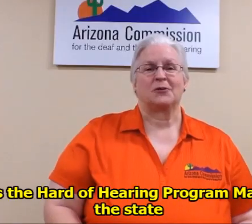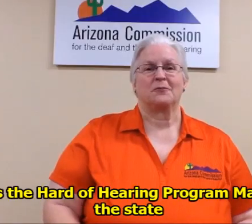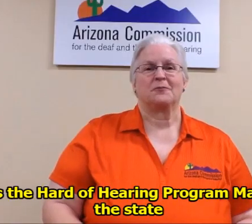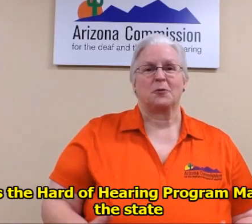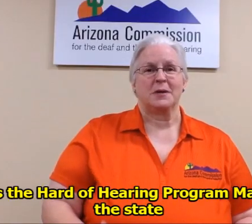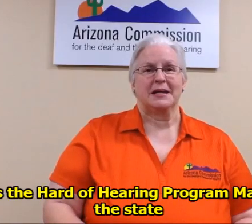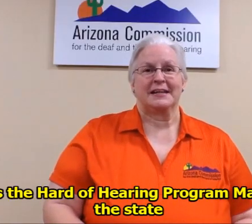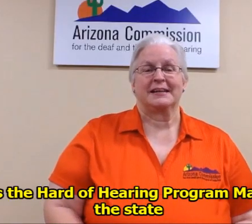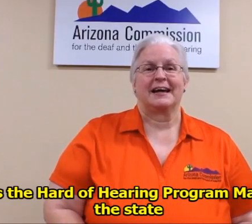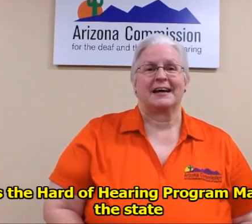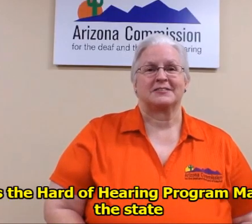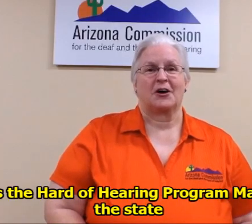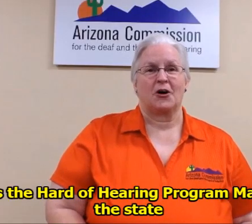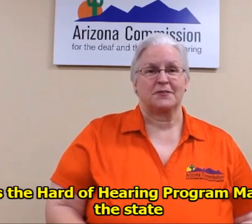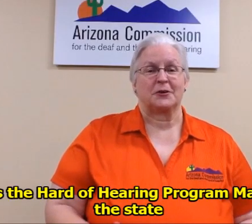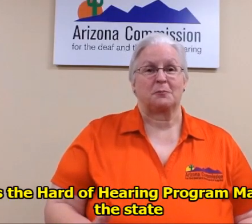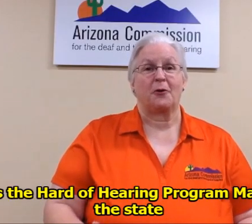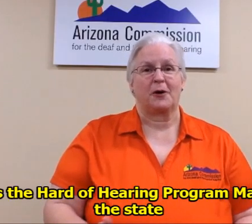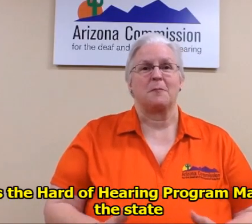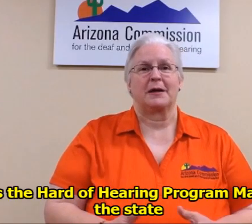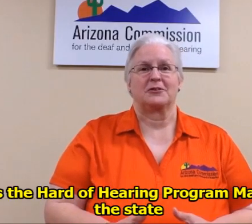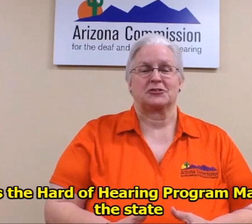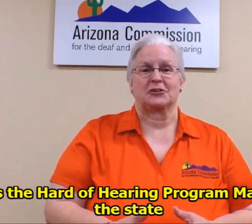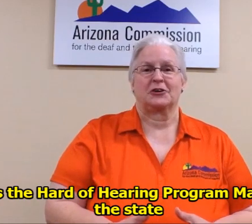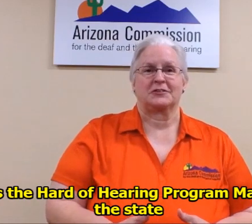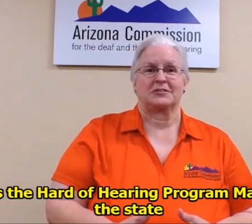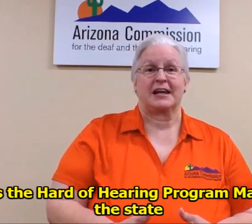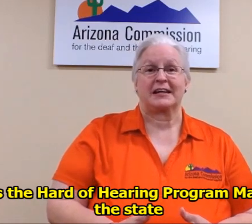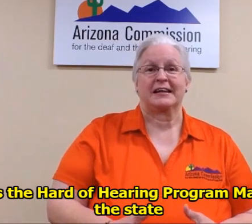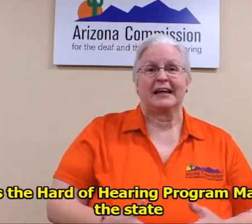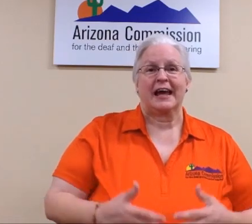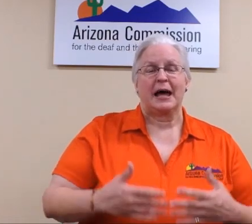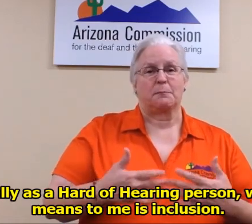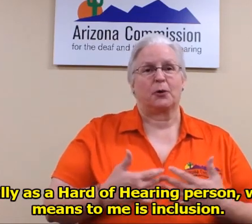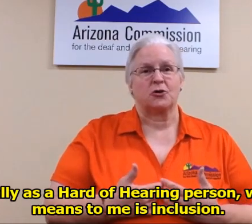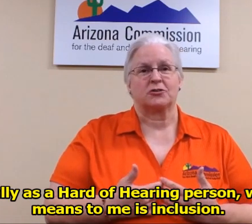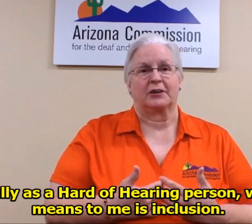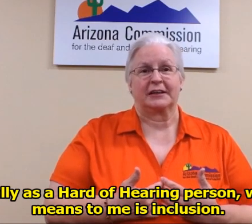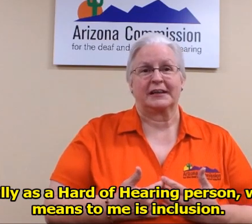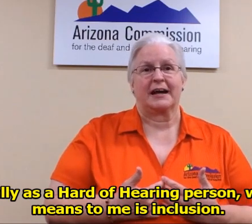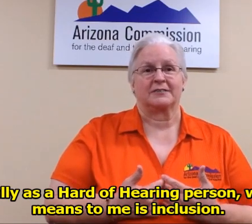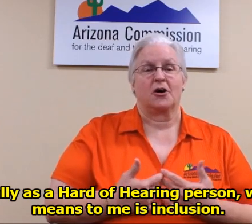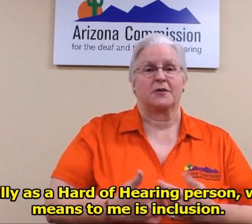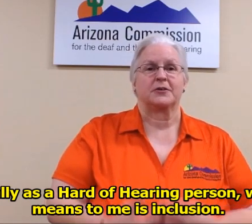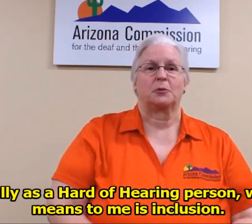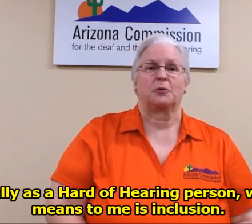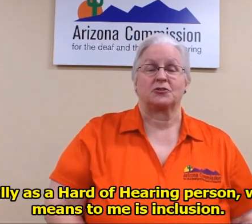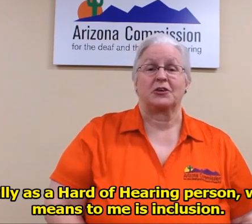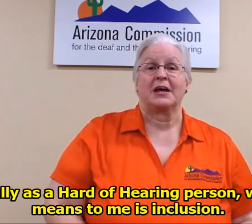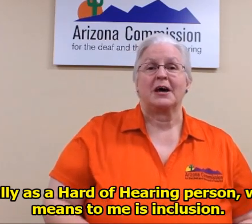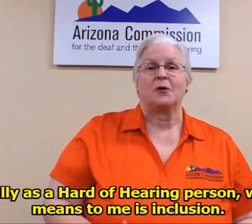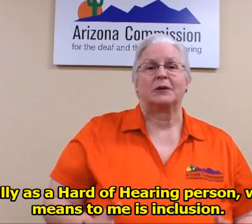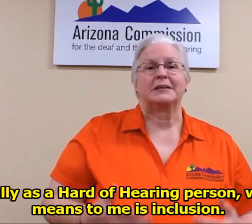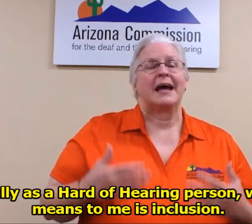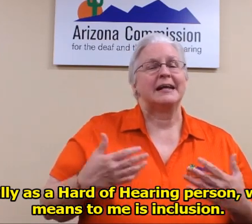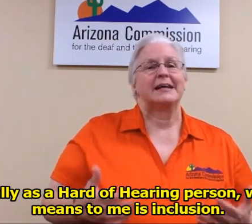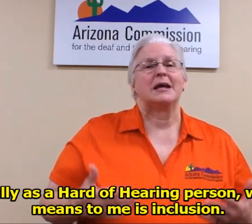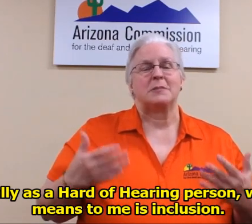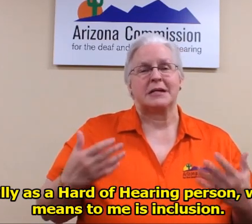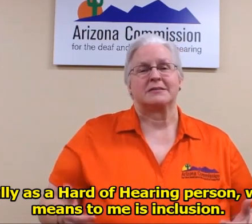So for me, as the hard of hearing program manager here at the state, and personally as a hard of hearing person, what the ADA means